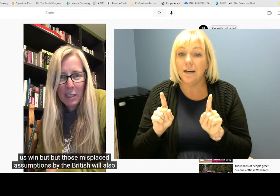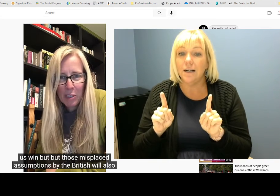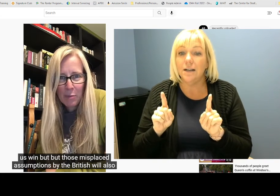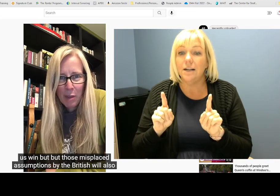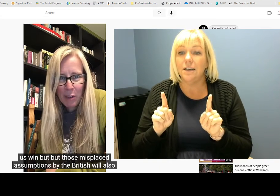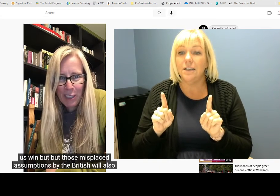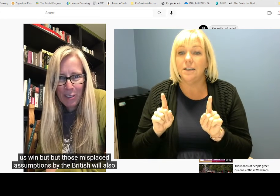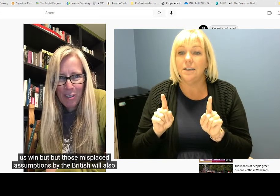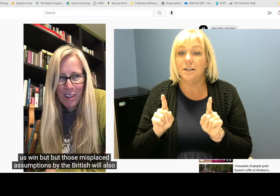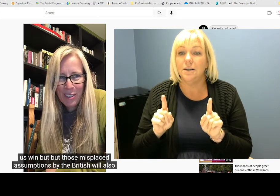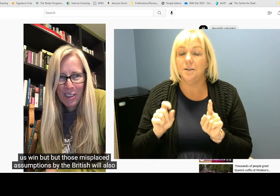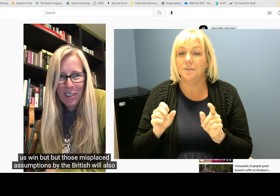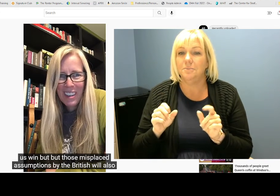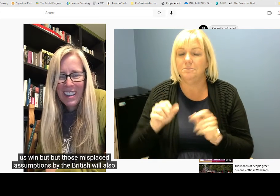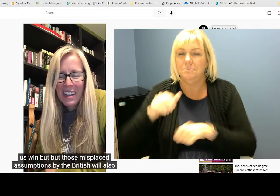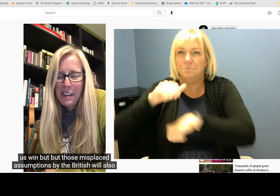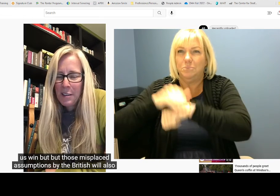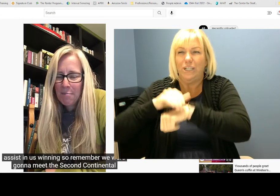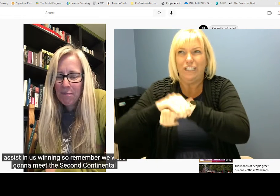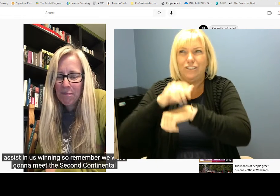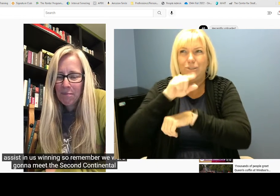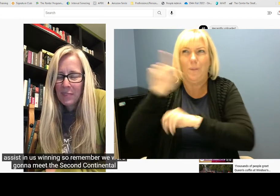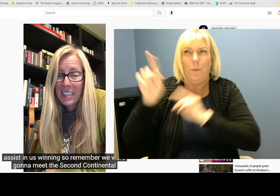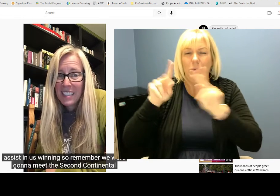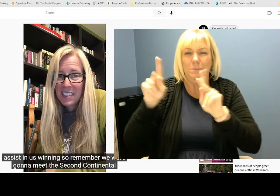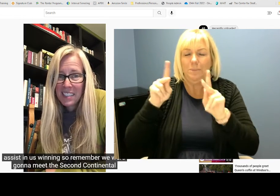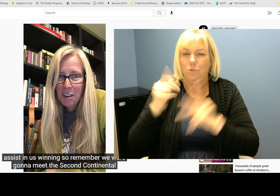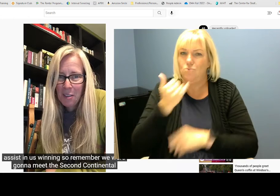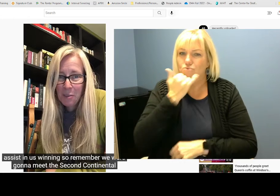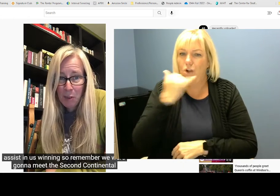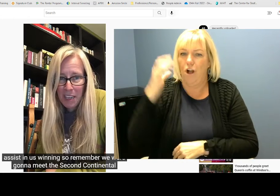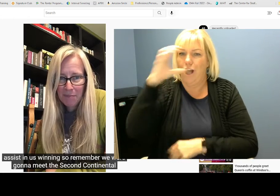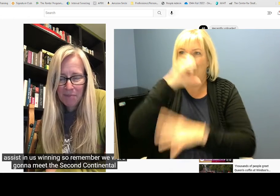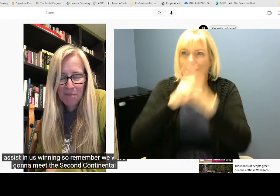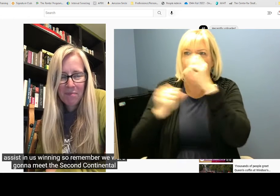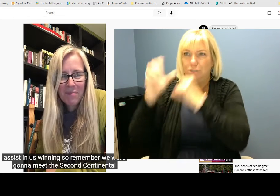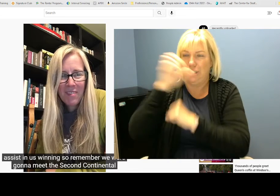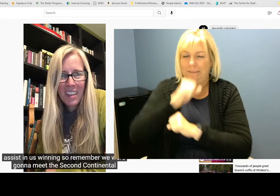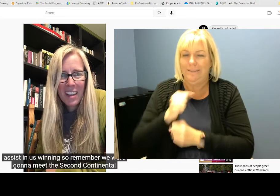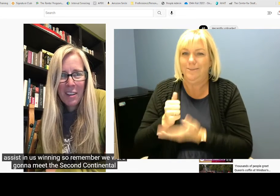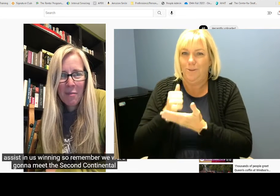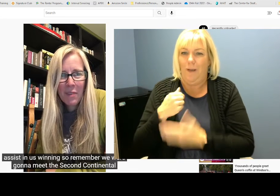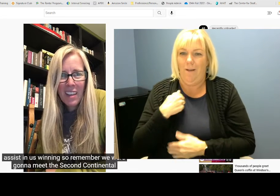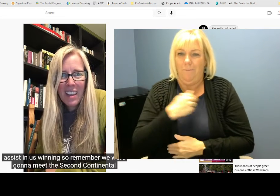misplaced assumptions by the British will also assist in us winning.